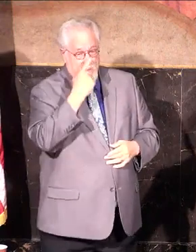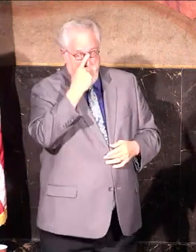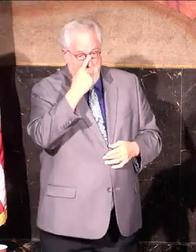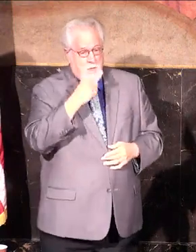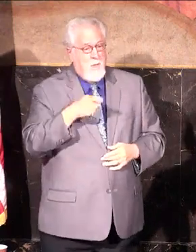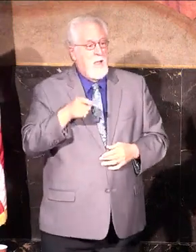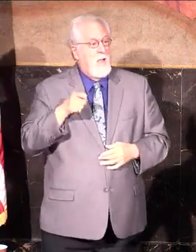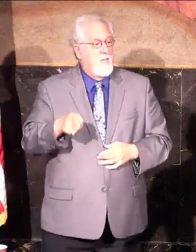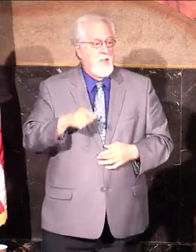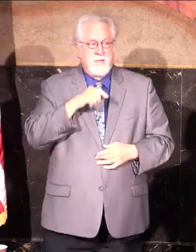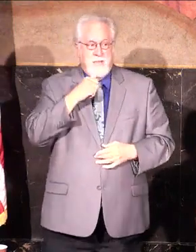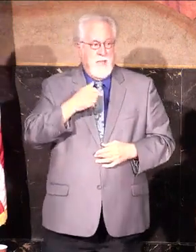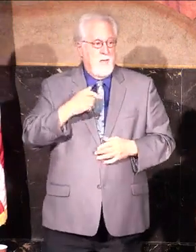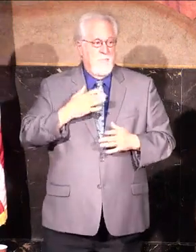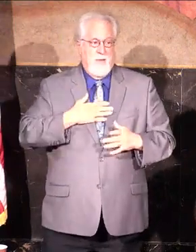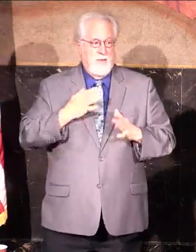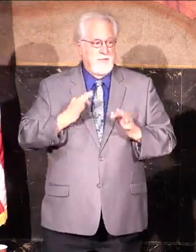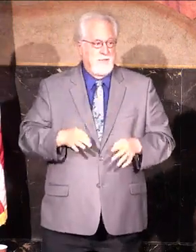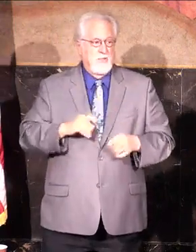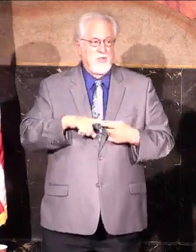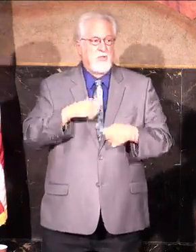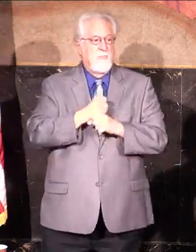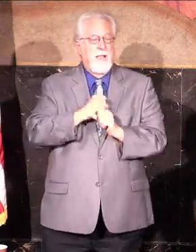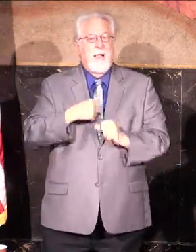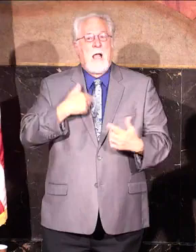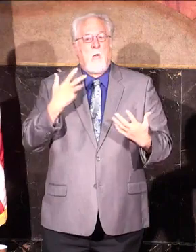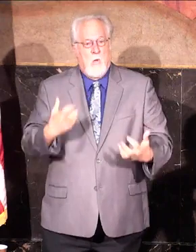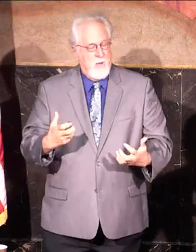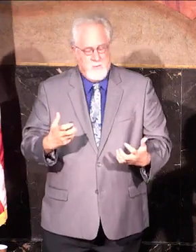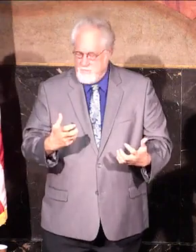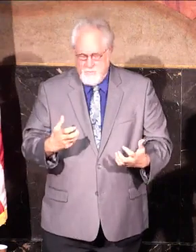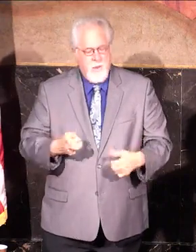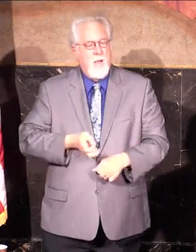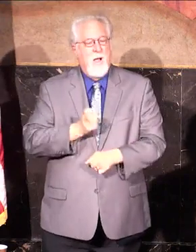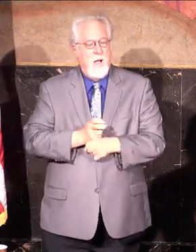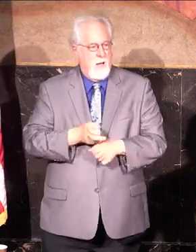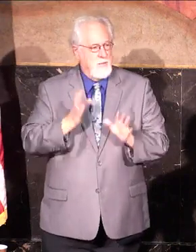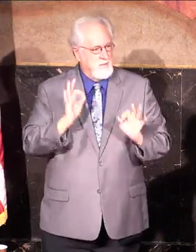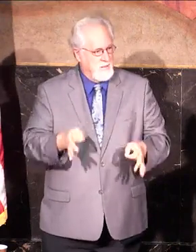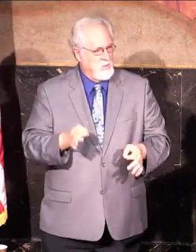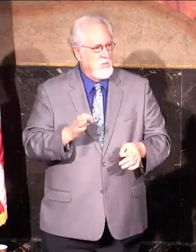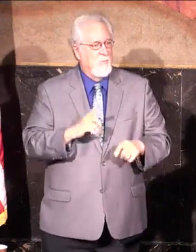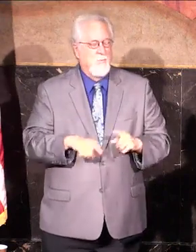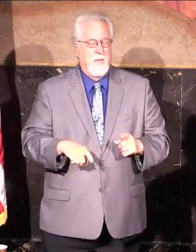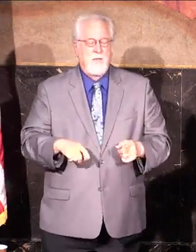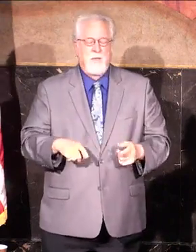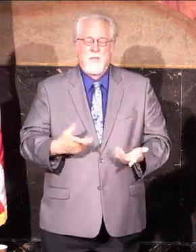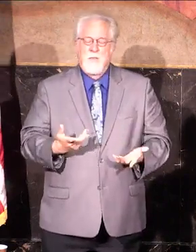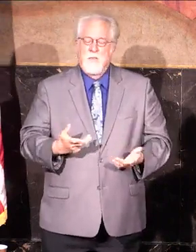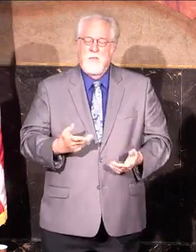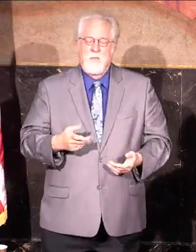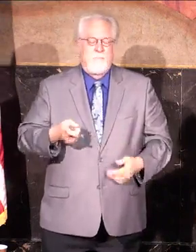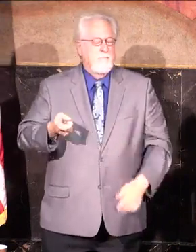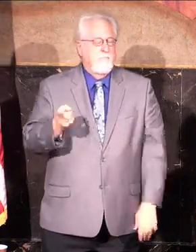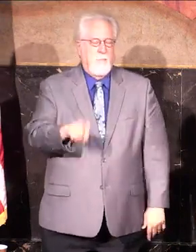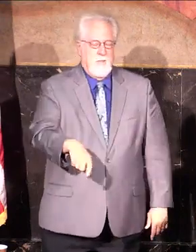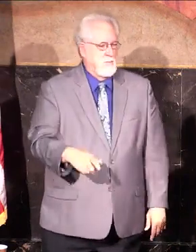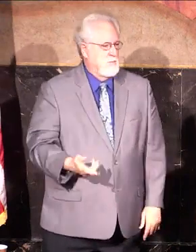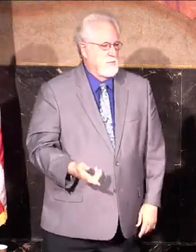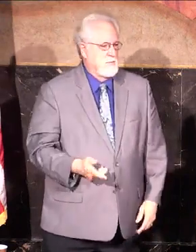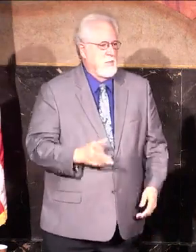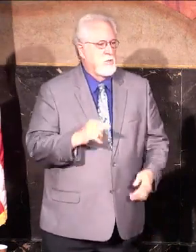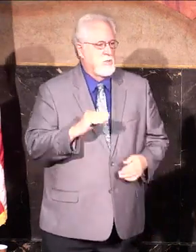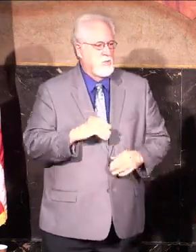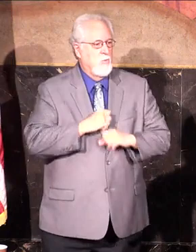That is not a decision that I wanted to make. It's very, very difficult, but I do think it's absolutely necessary in order